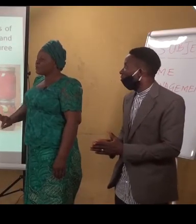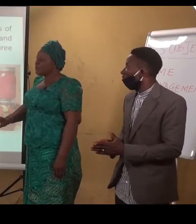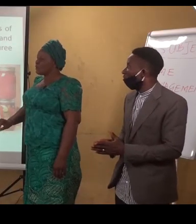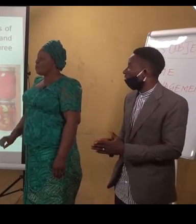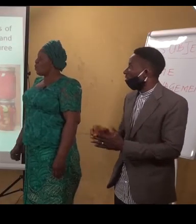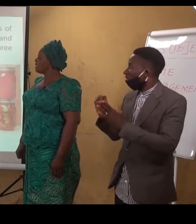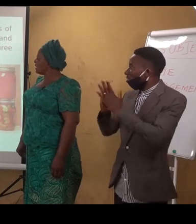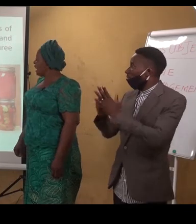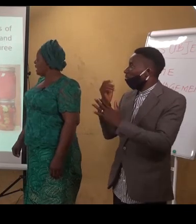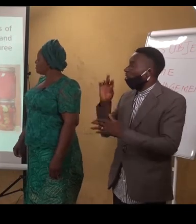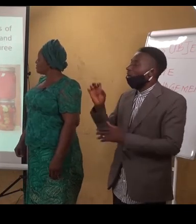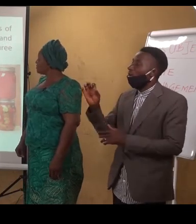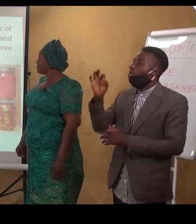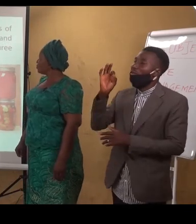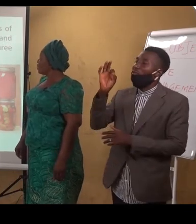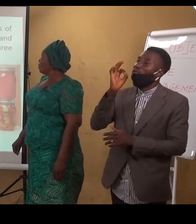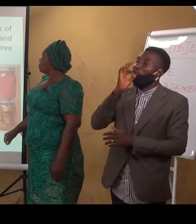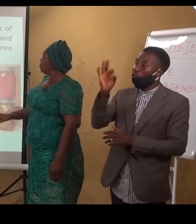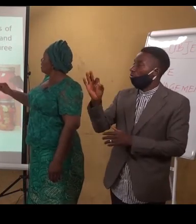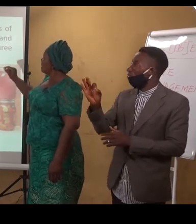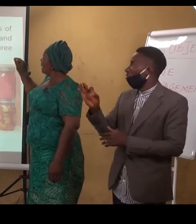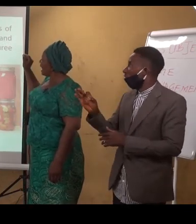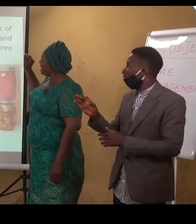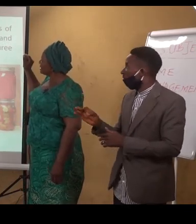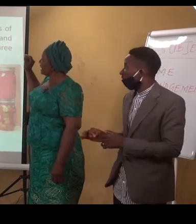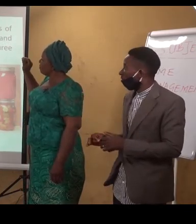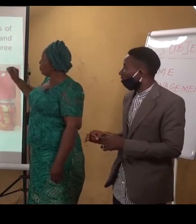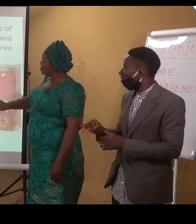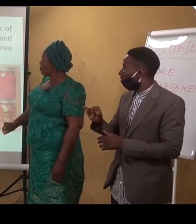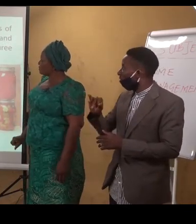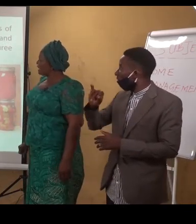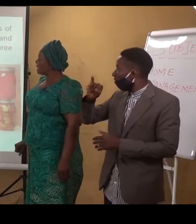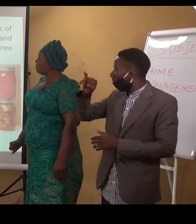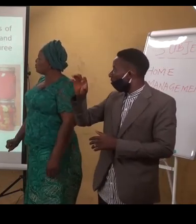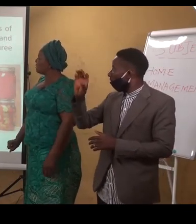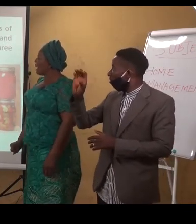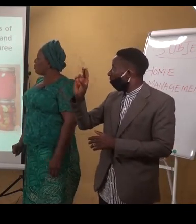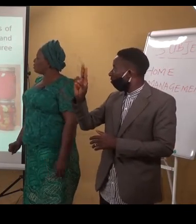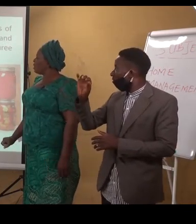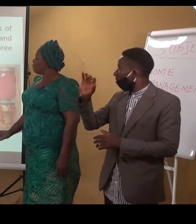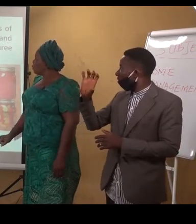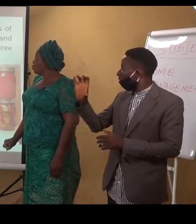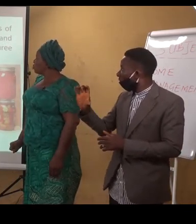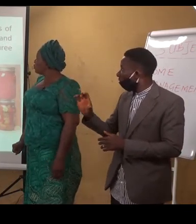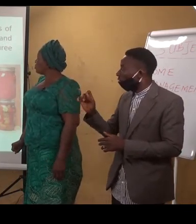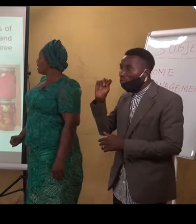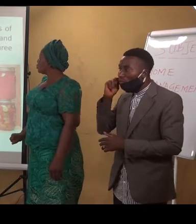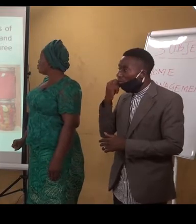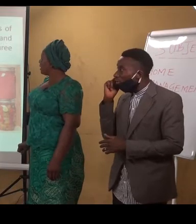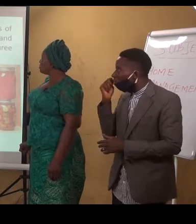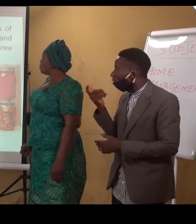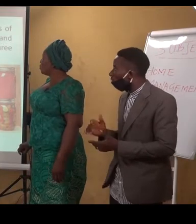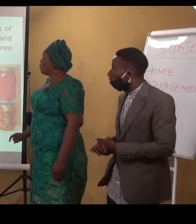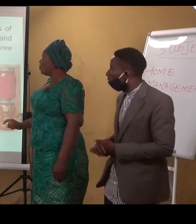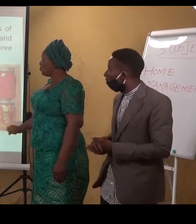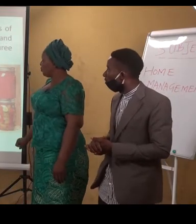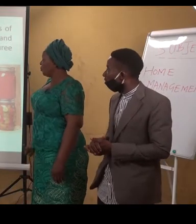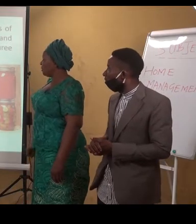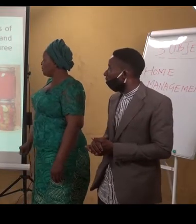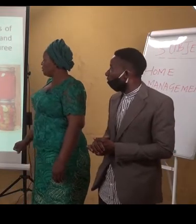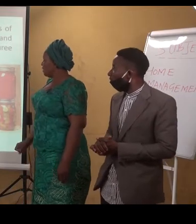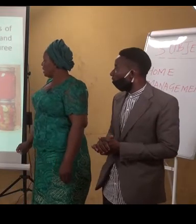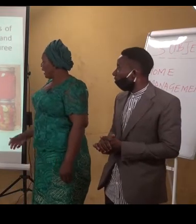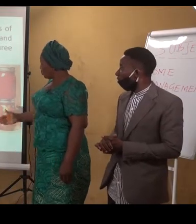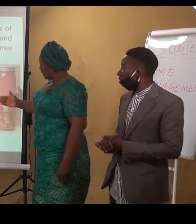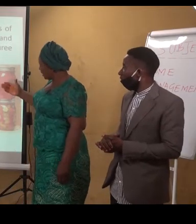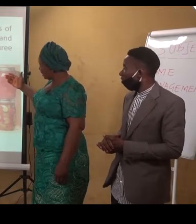Keeping them free from what? Germs. So in cans and bottles, examples are what? Fruit juice and tomato